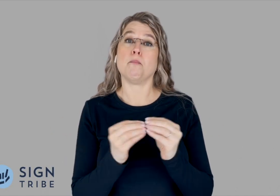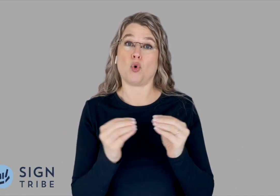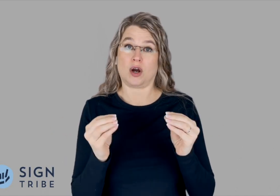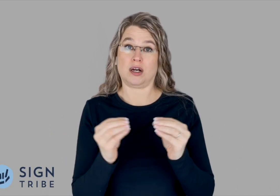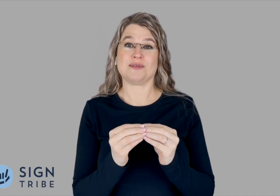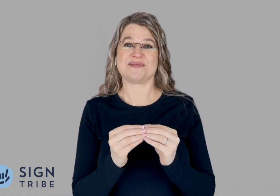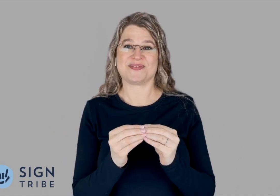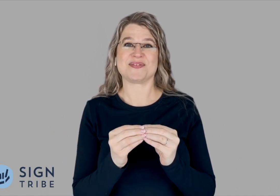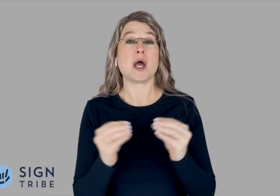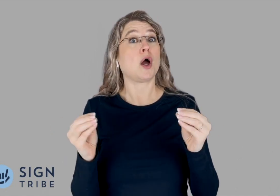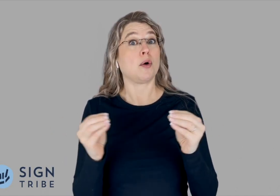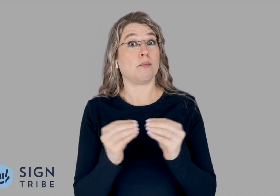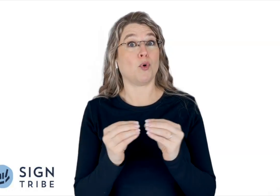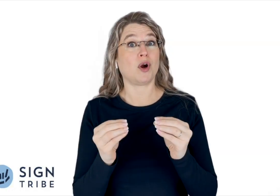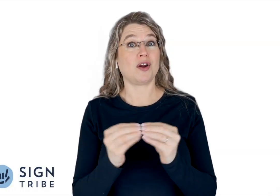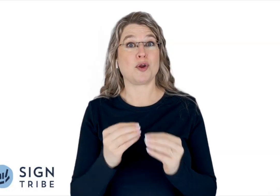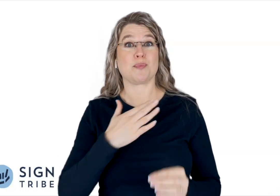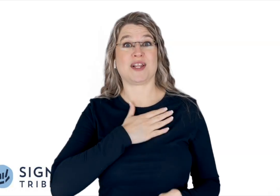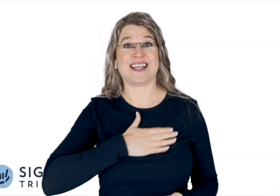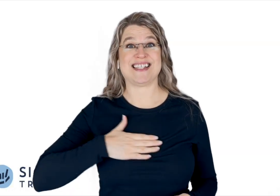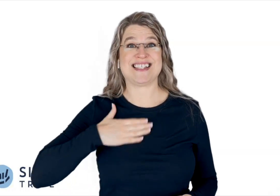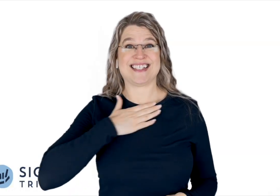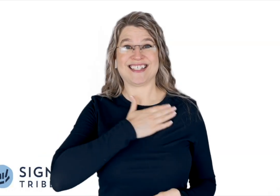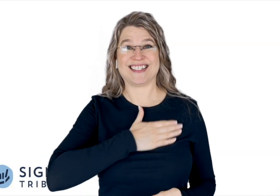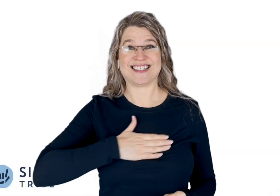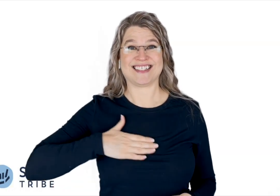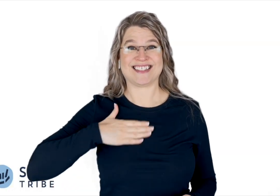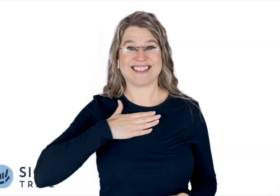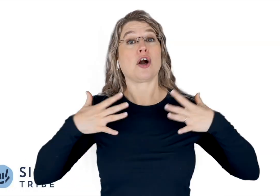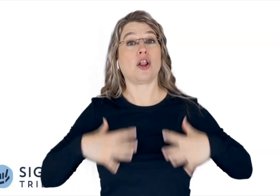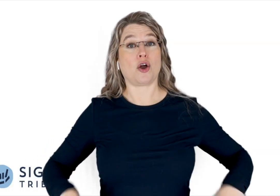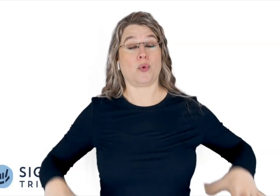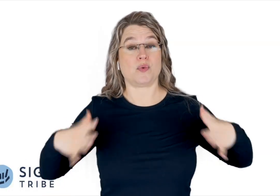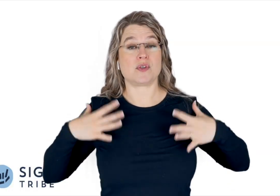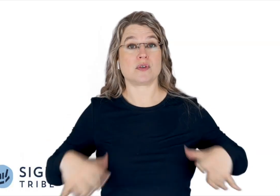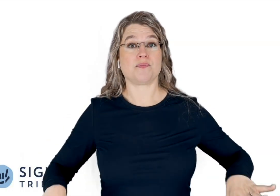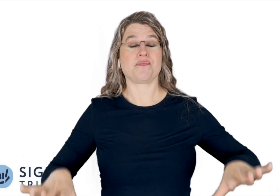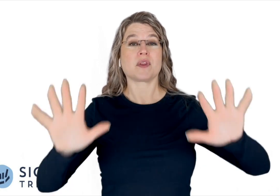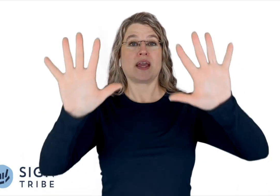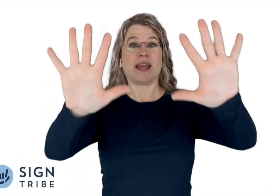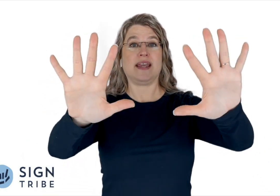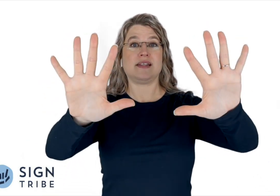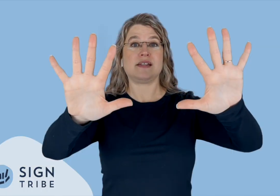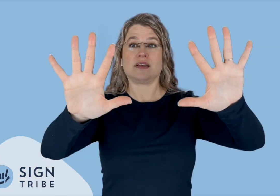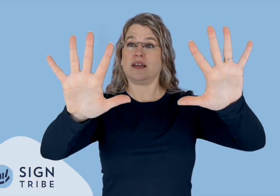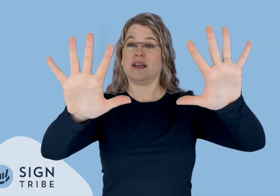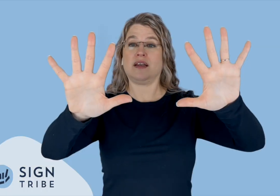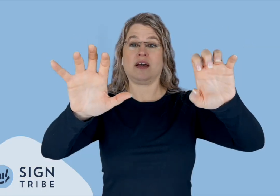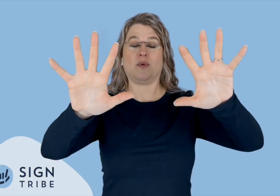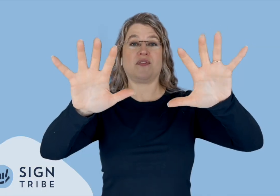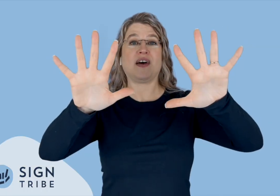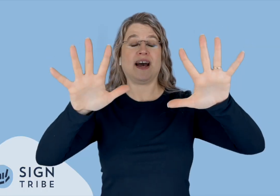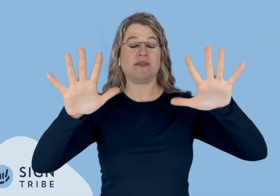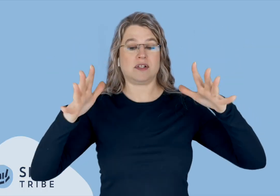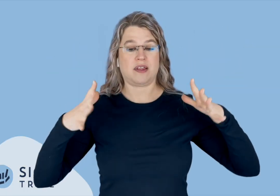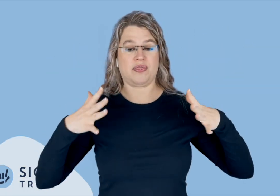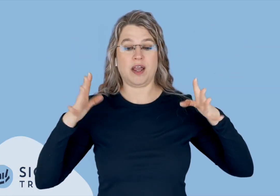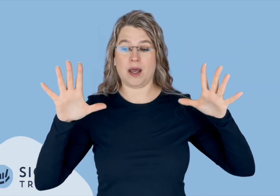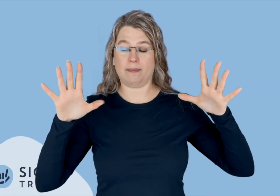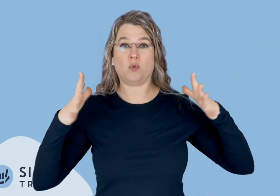More. More, please. Close. Hands with 5s, the thumb will